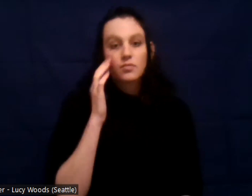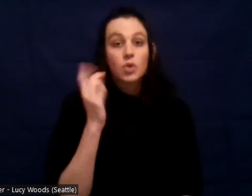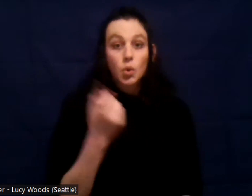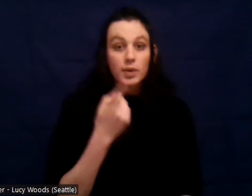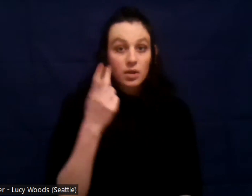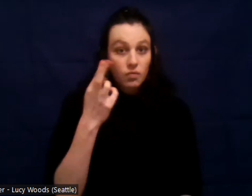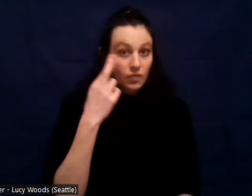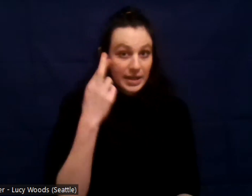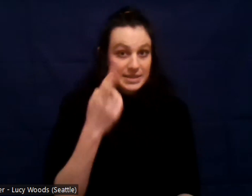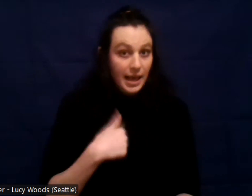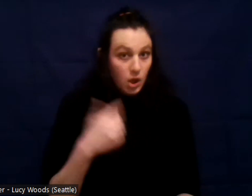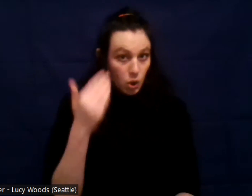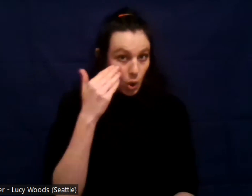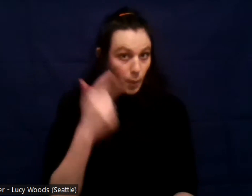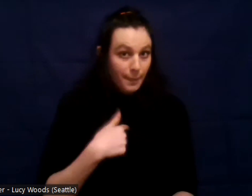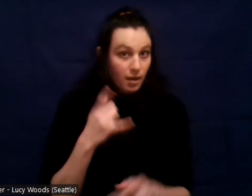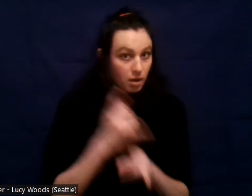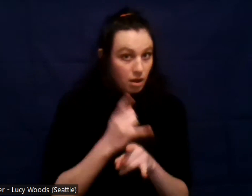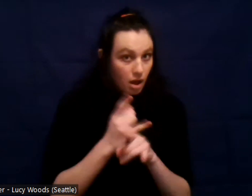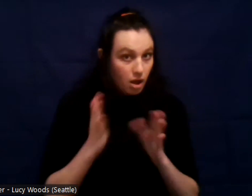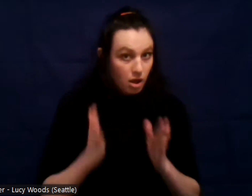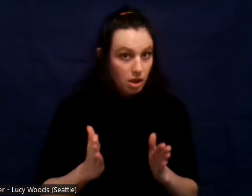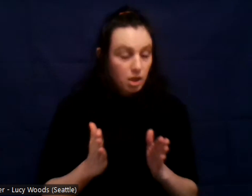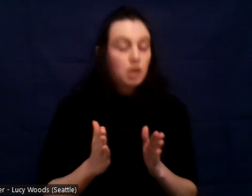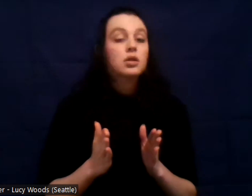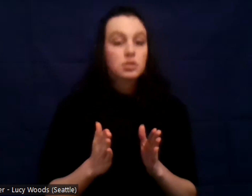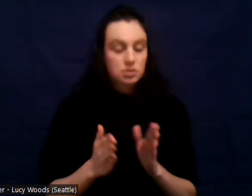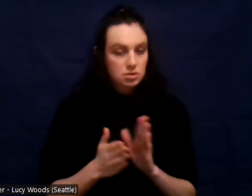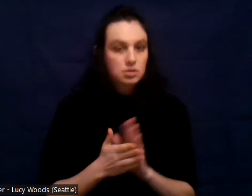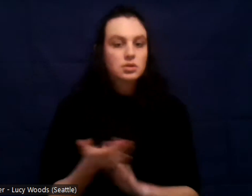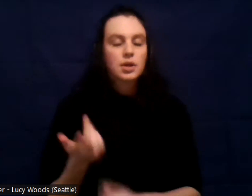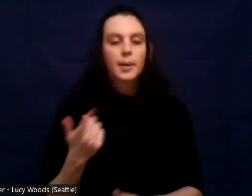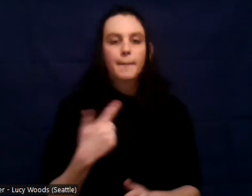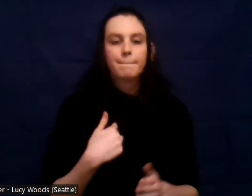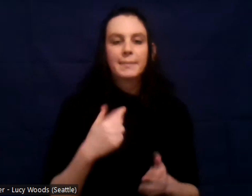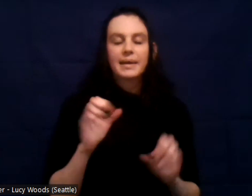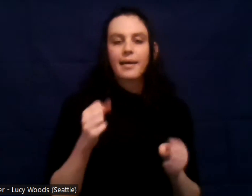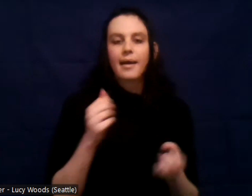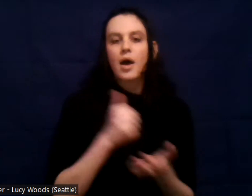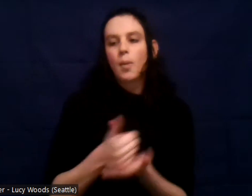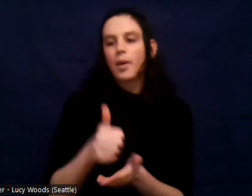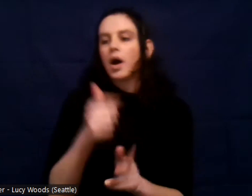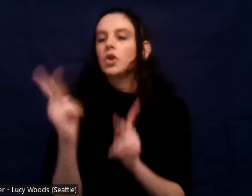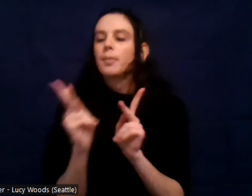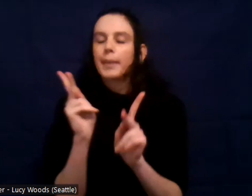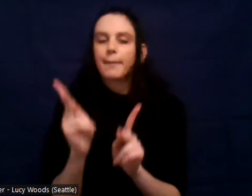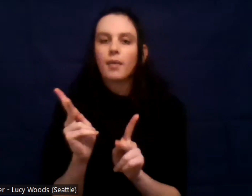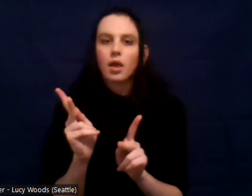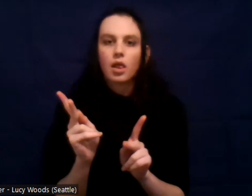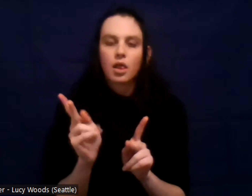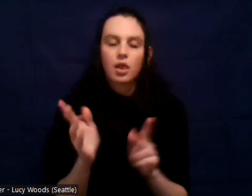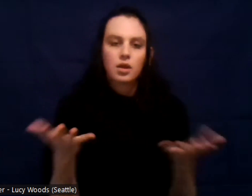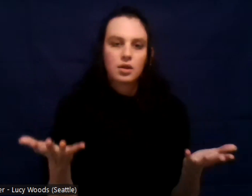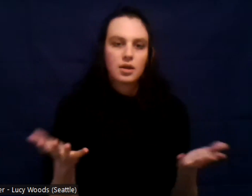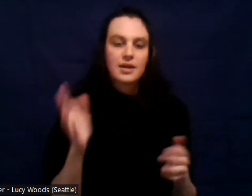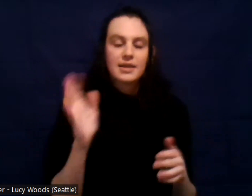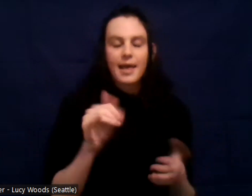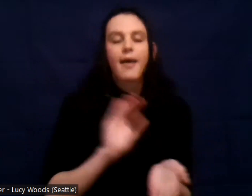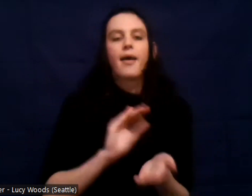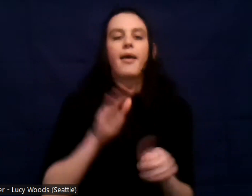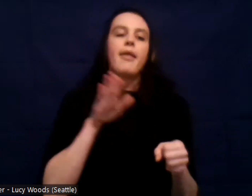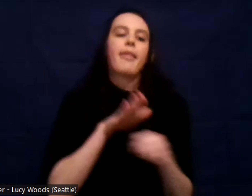now is that I get to help others just like me. And that is way enough reason